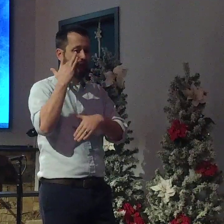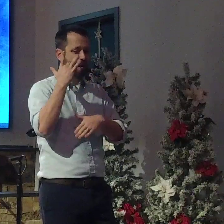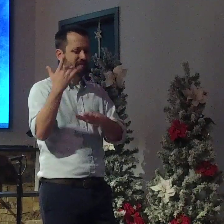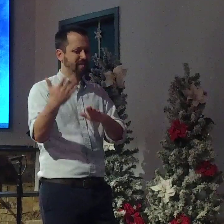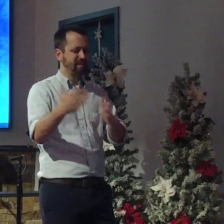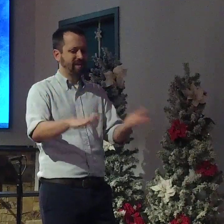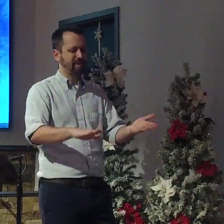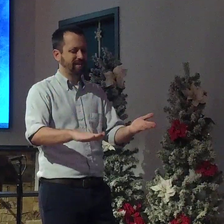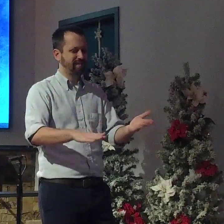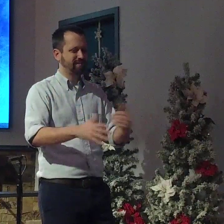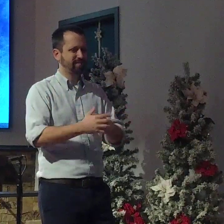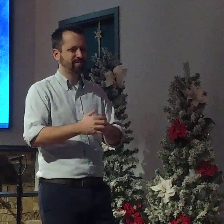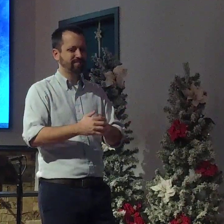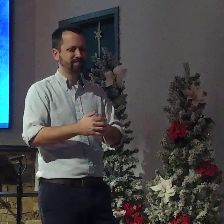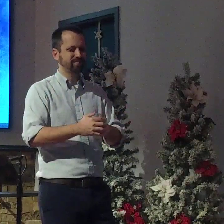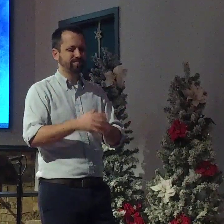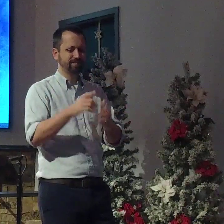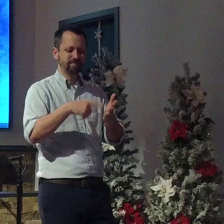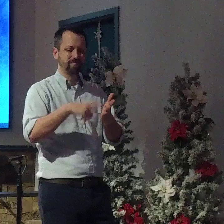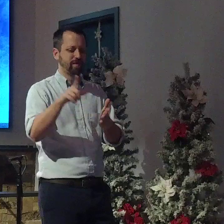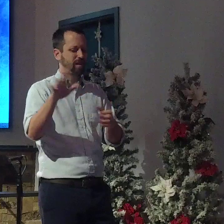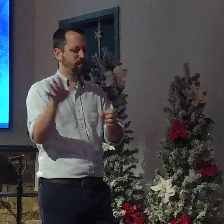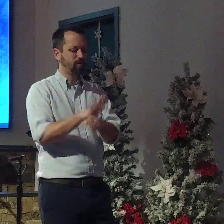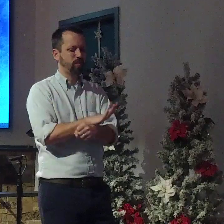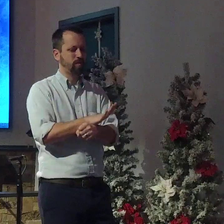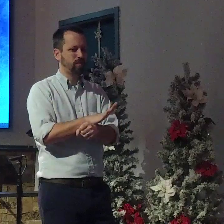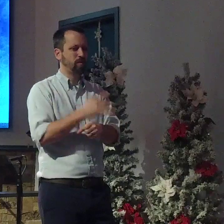You see, God is the opposite